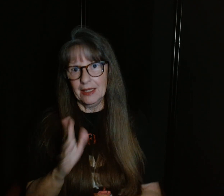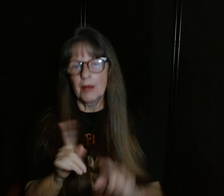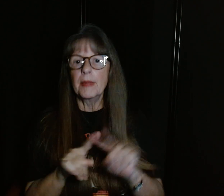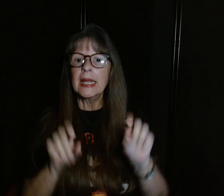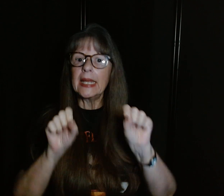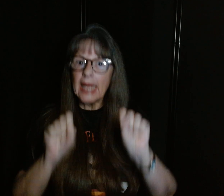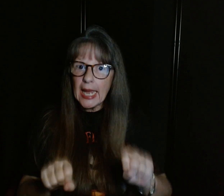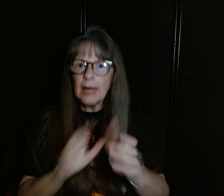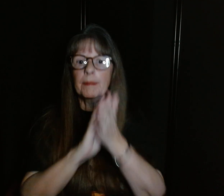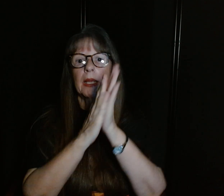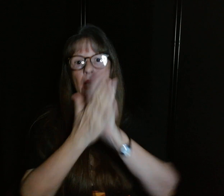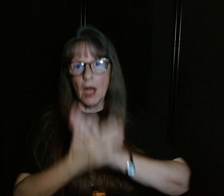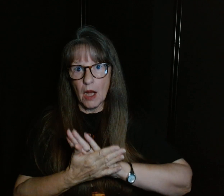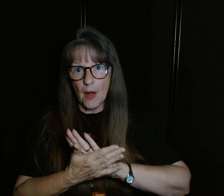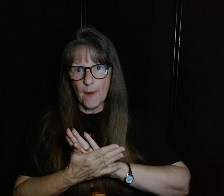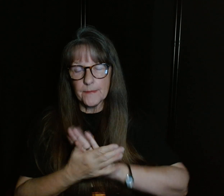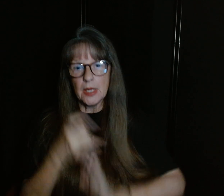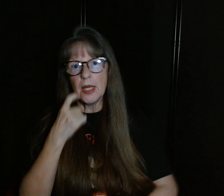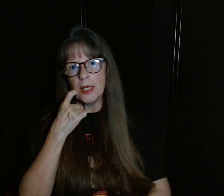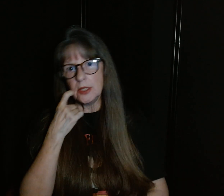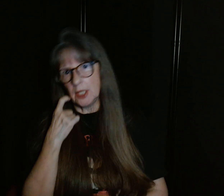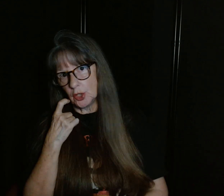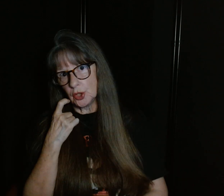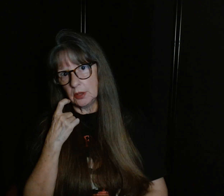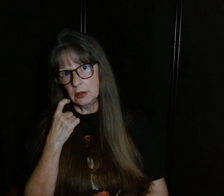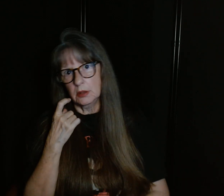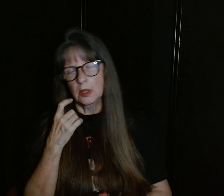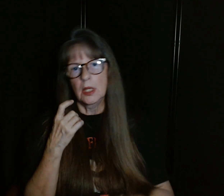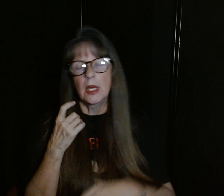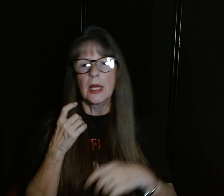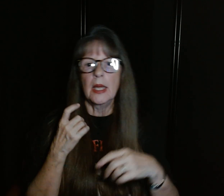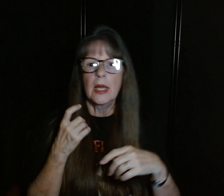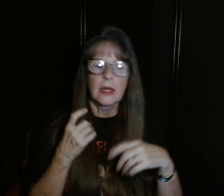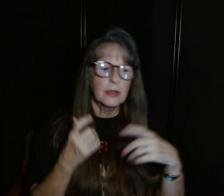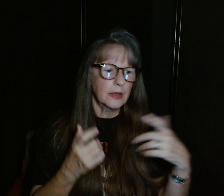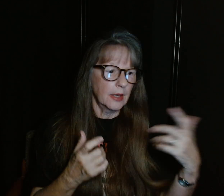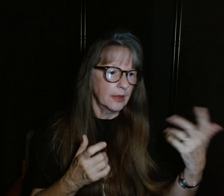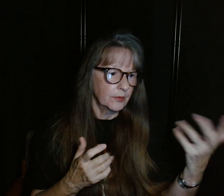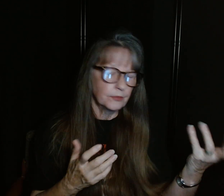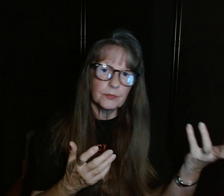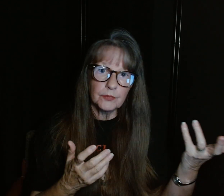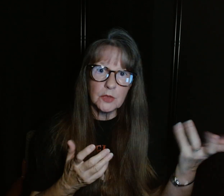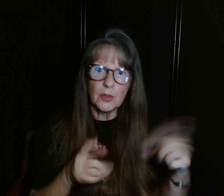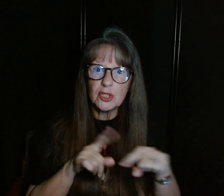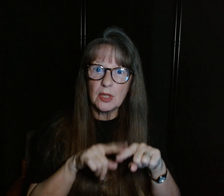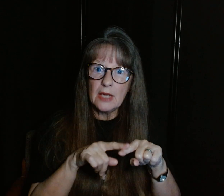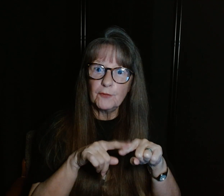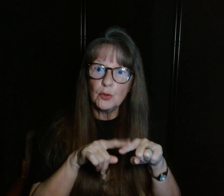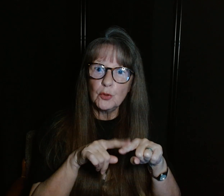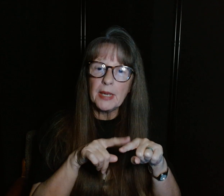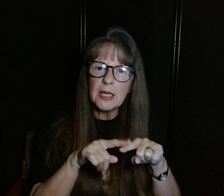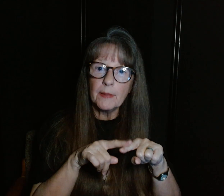but it can become an addiction. And so it's if you depend upon